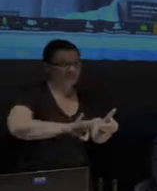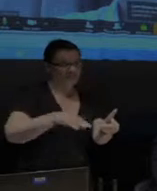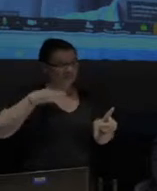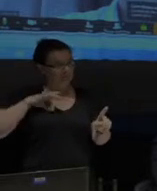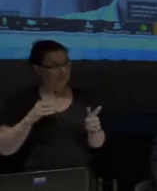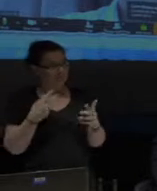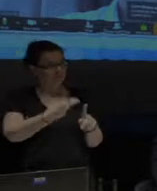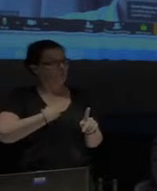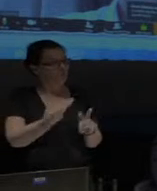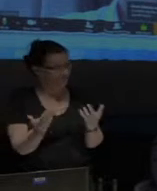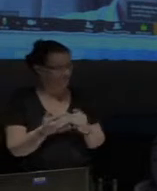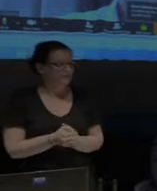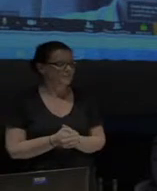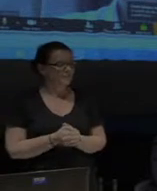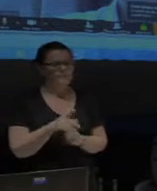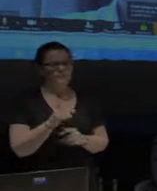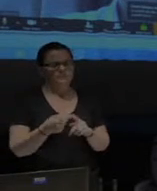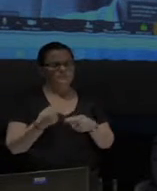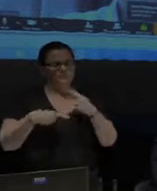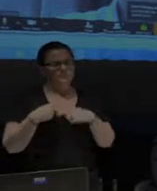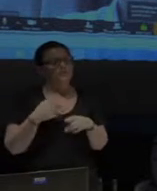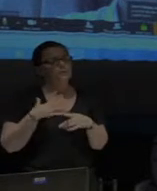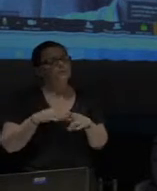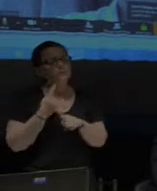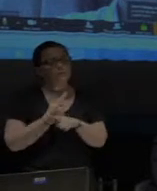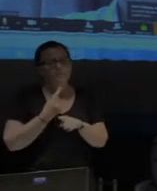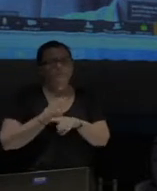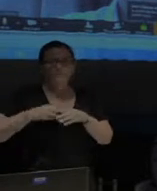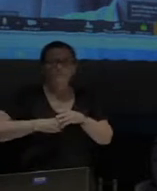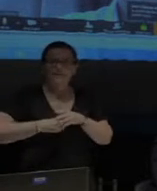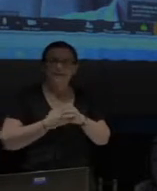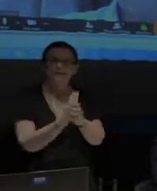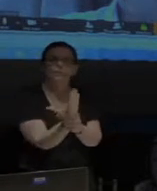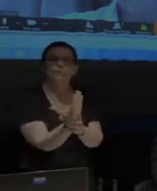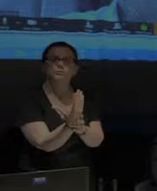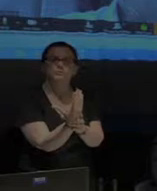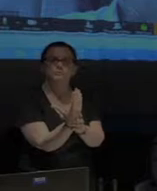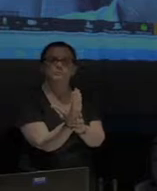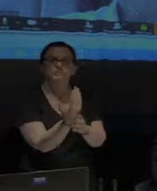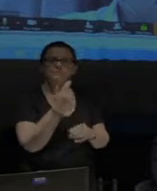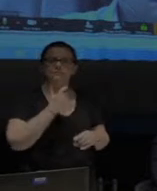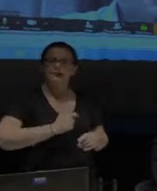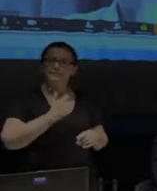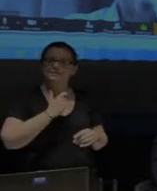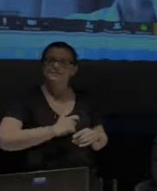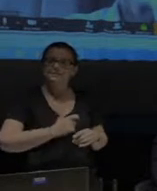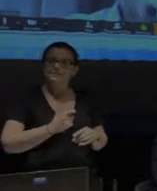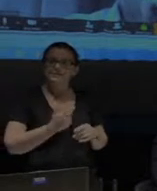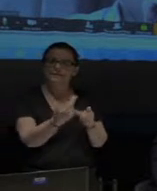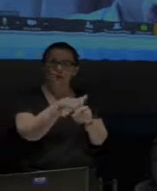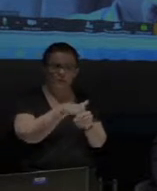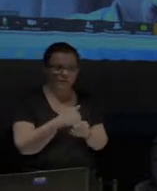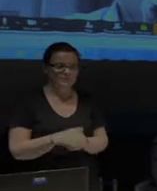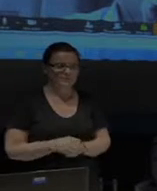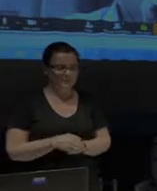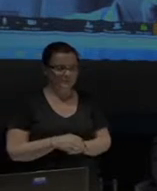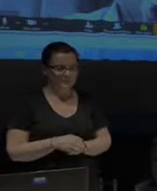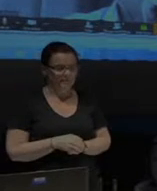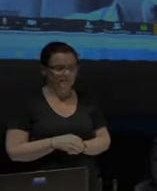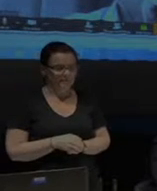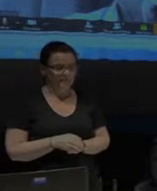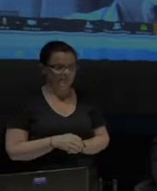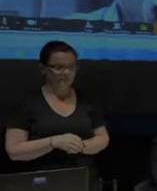bit about the evolution of identity and inclusion? Because I think,